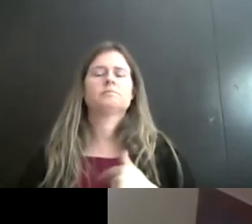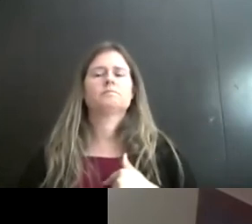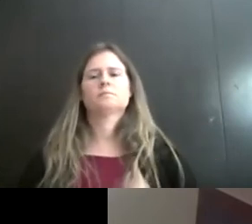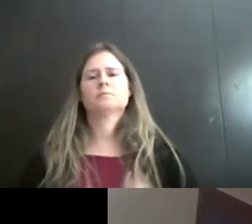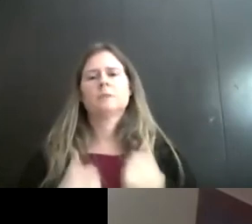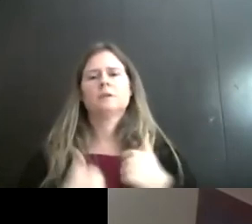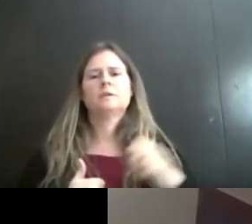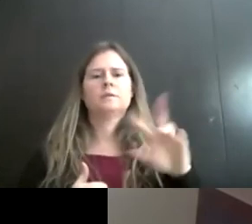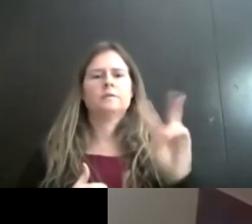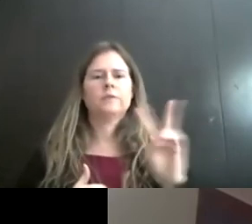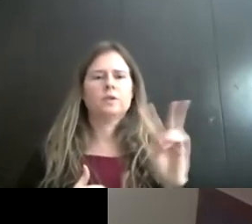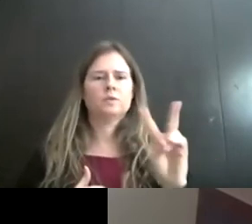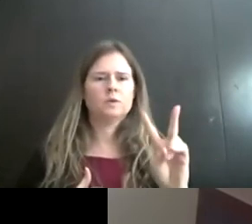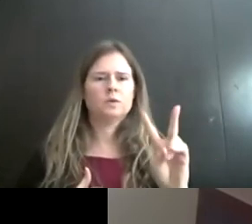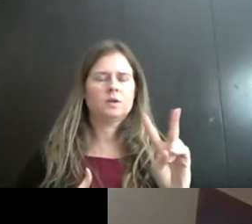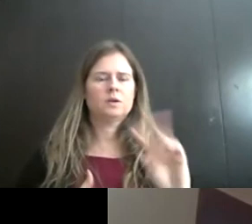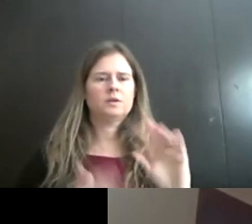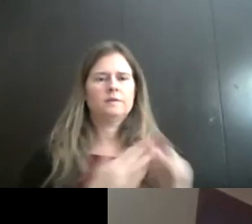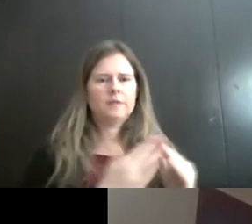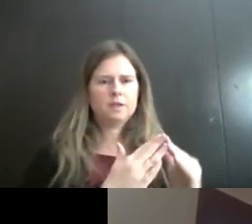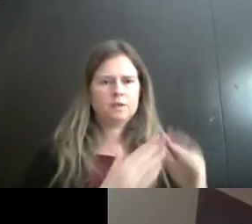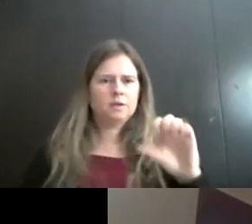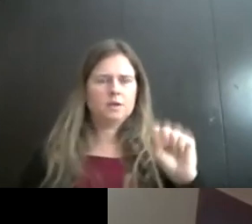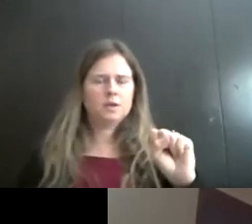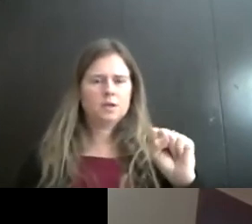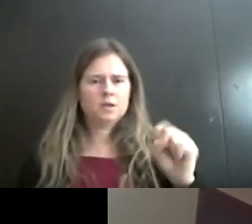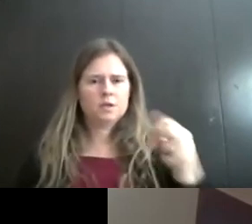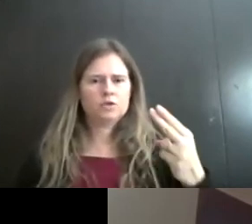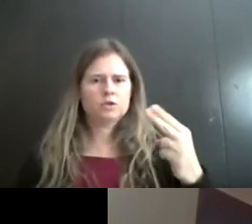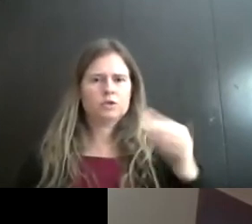village of Shishalope, which is one of those major trade centers.